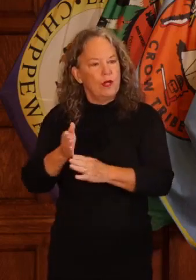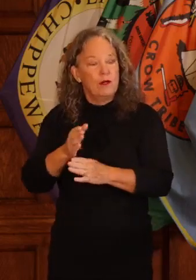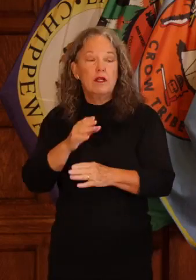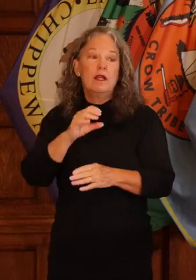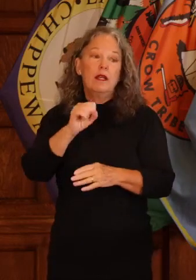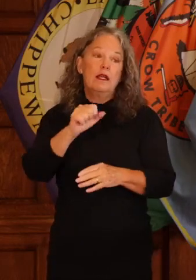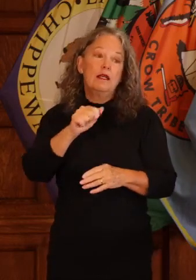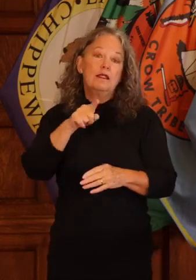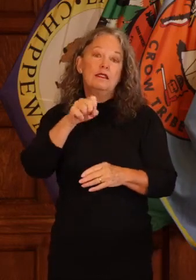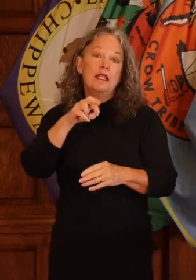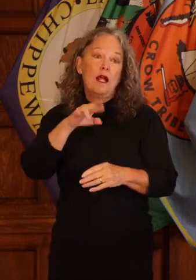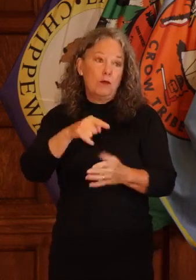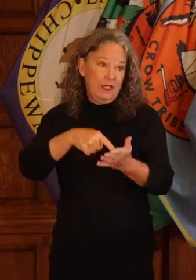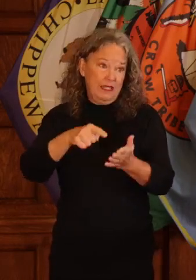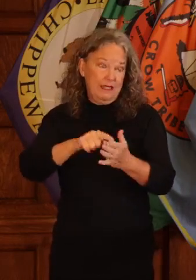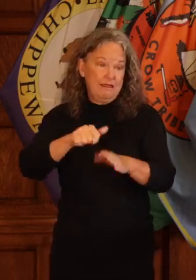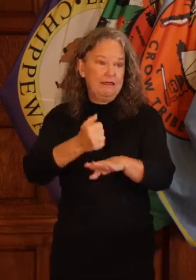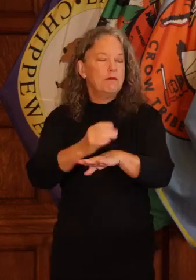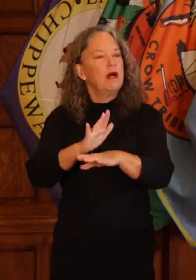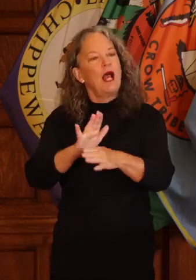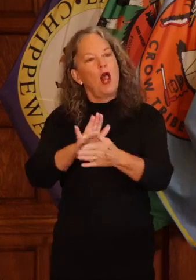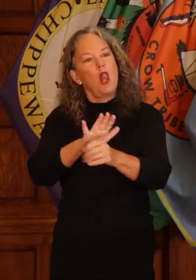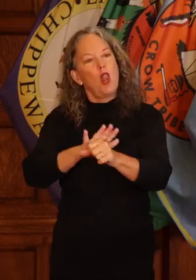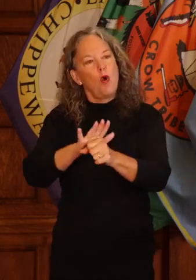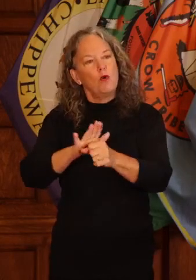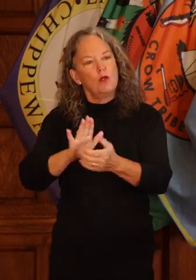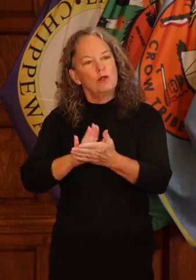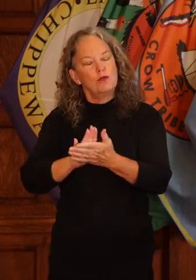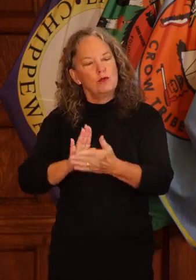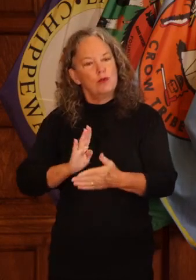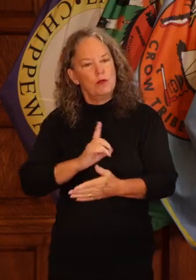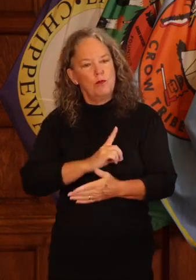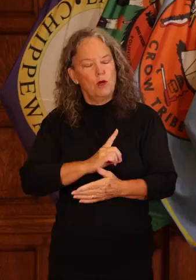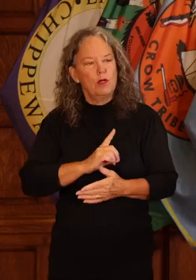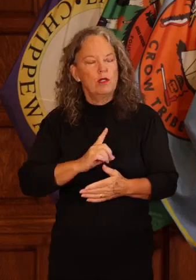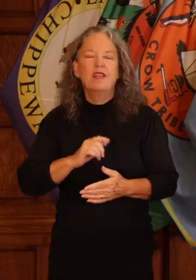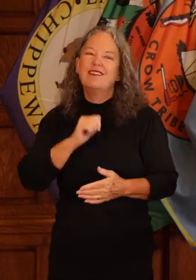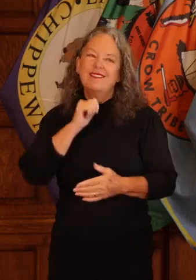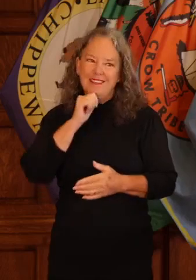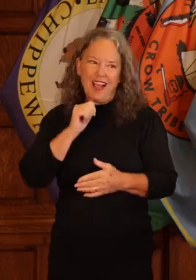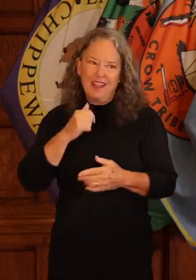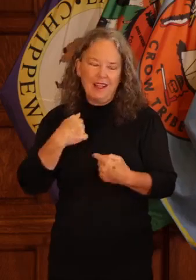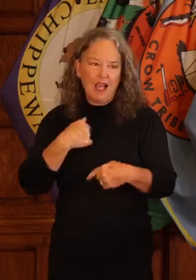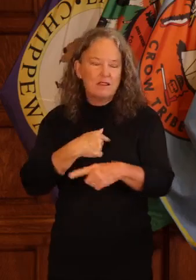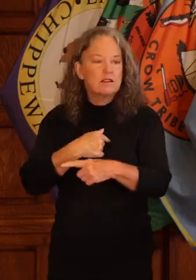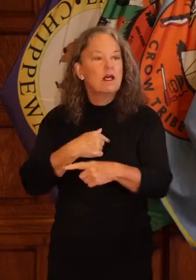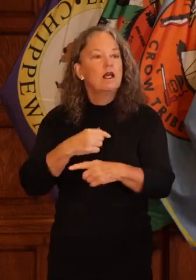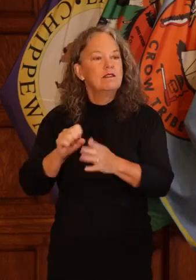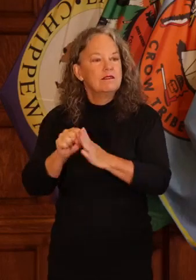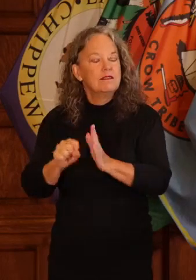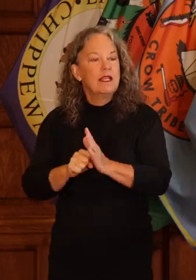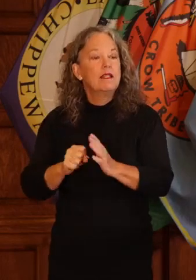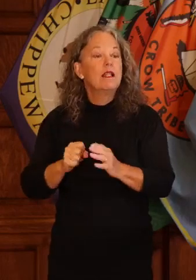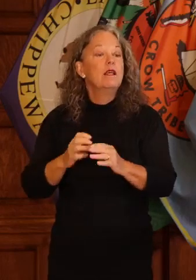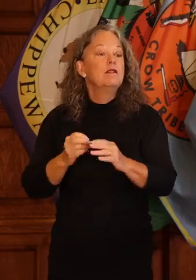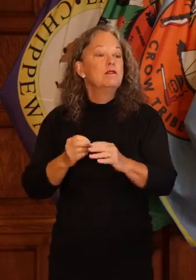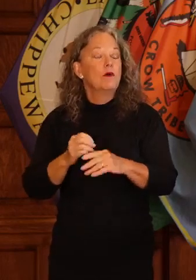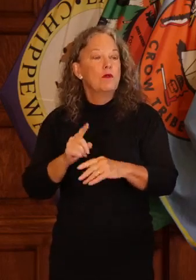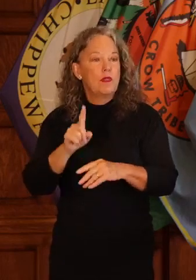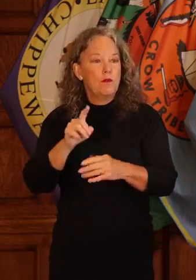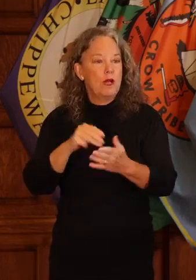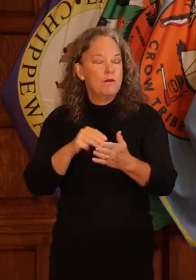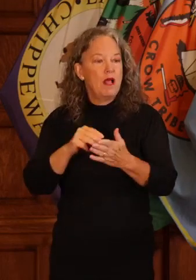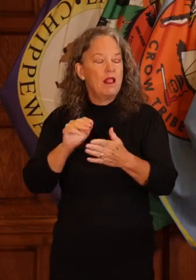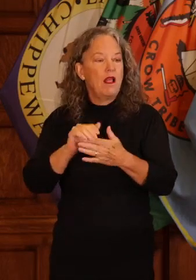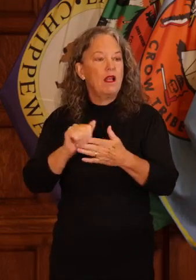by the local school board, not by the state. So what the STARS Act, I mean, it includes $100 million of incremental funding, particularly